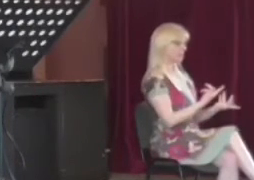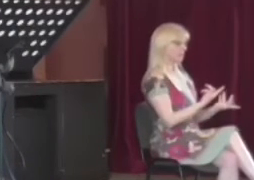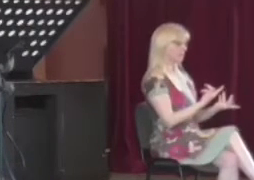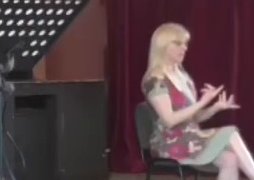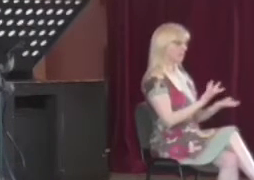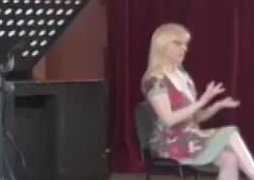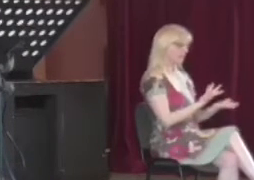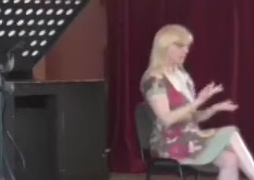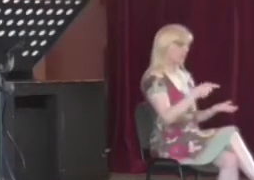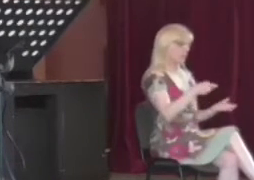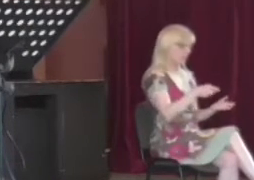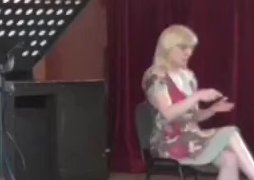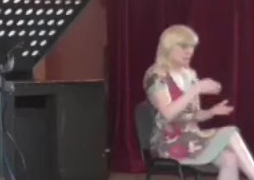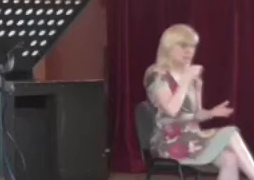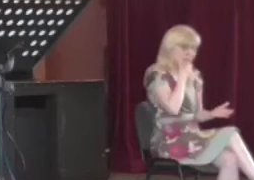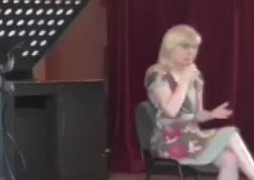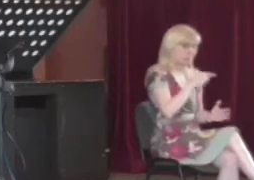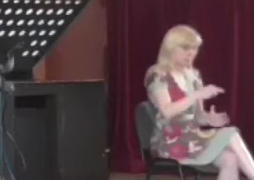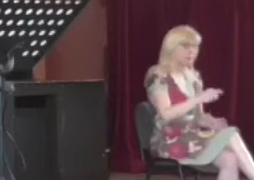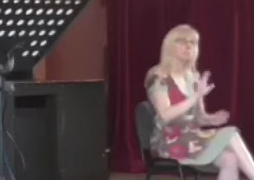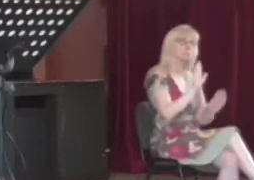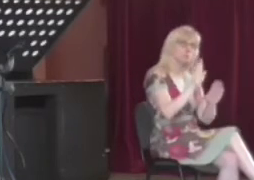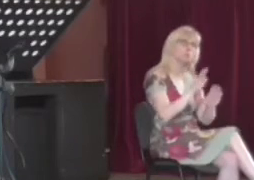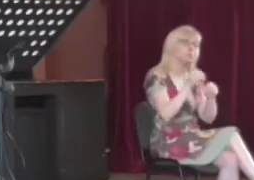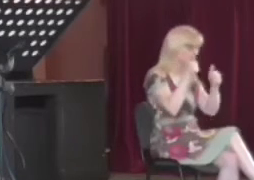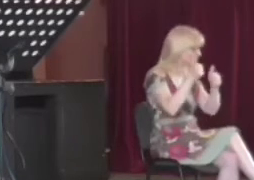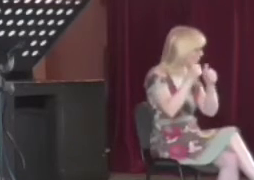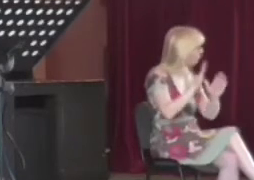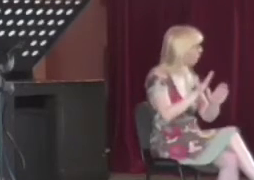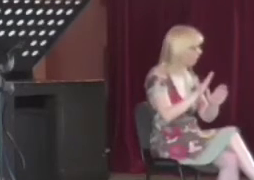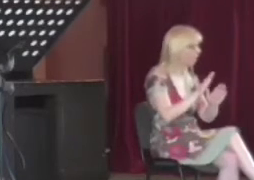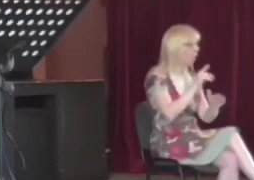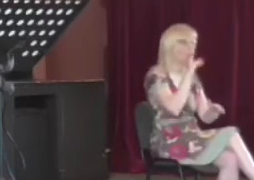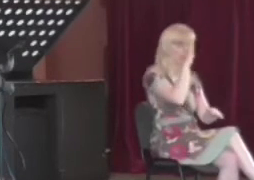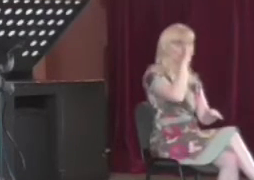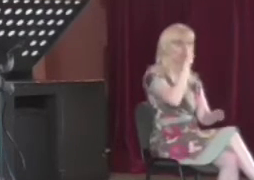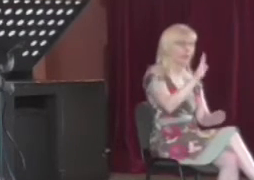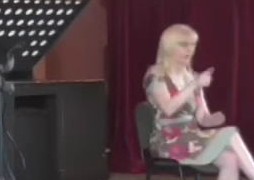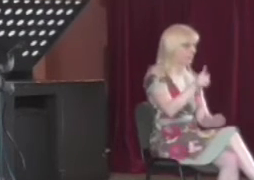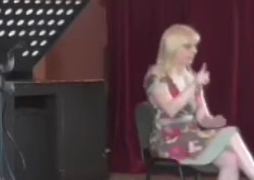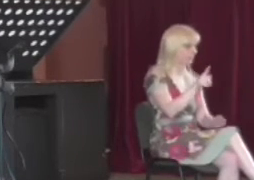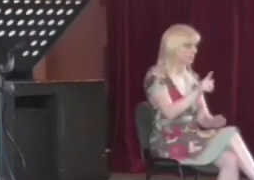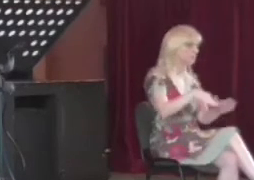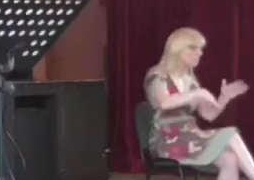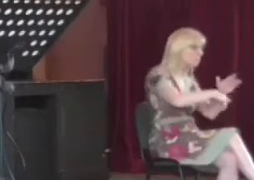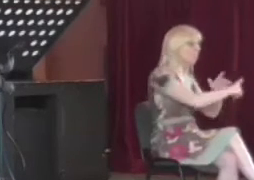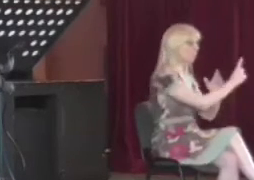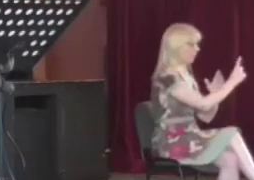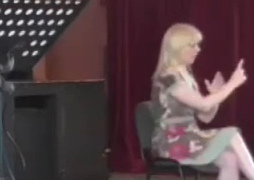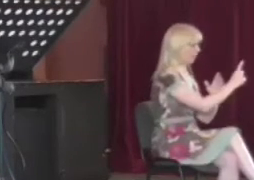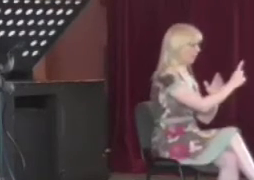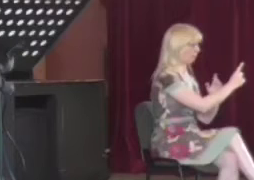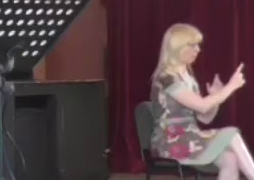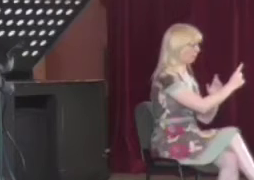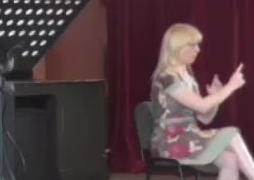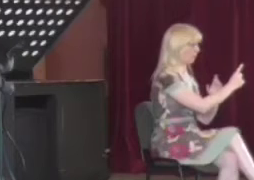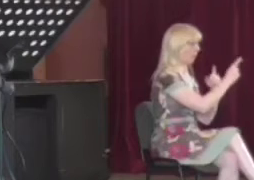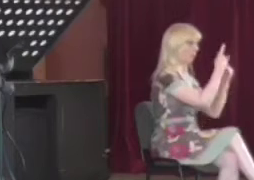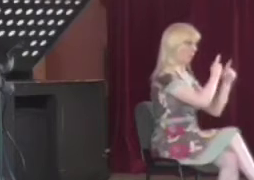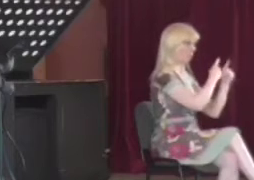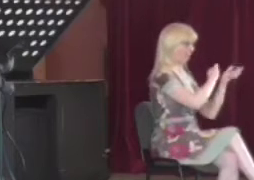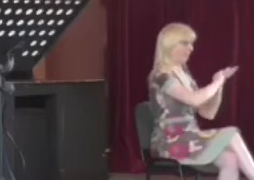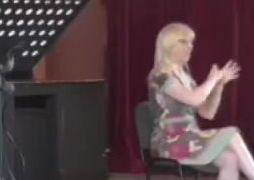fell from Saul's eyes. He could see again. He got up, was baptized, and after taking some food, he regained his